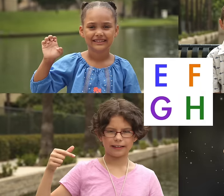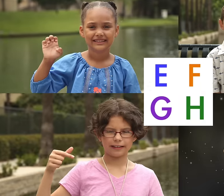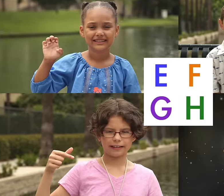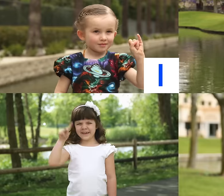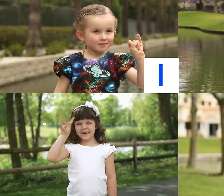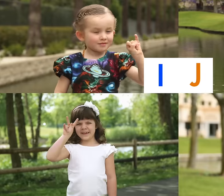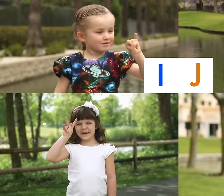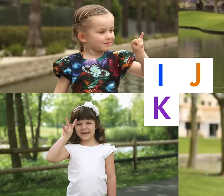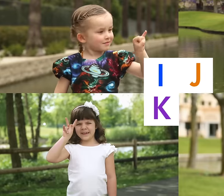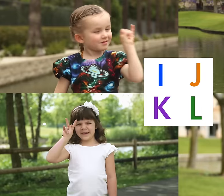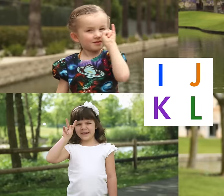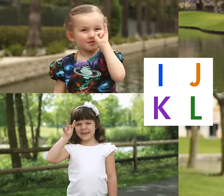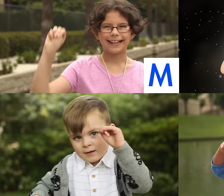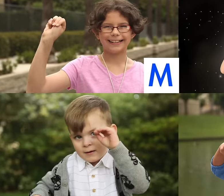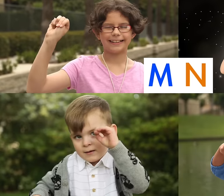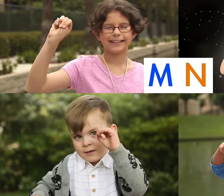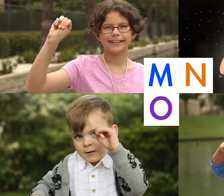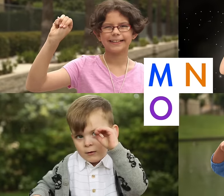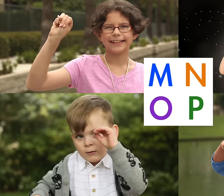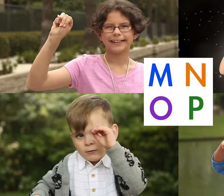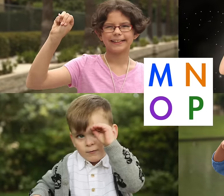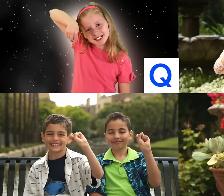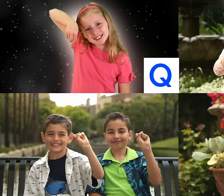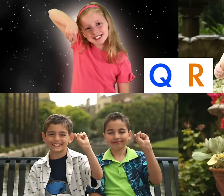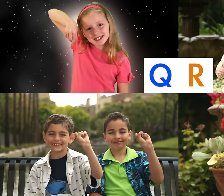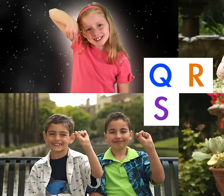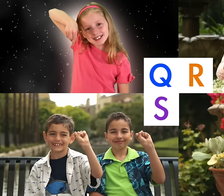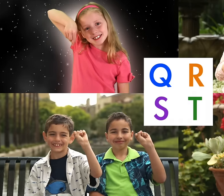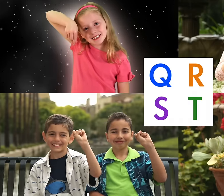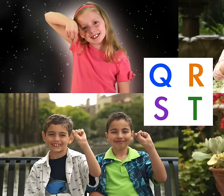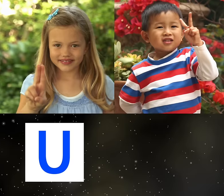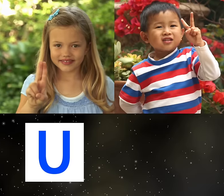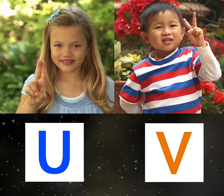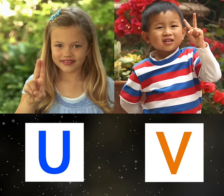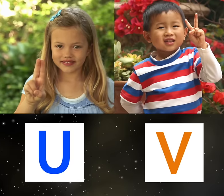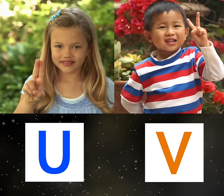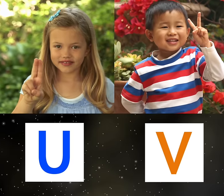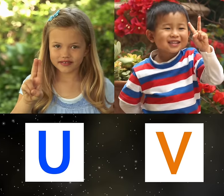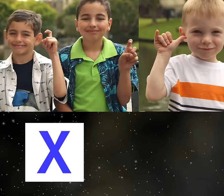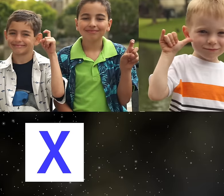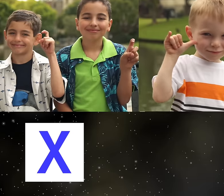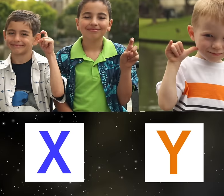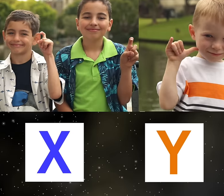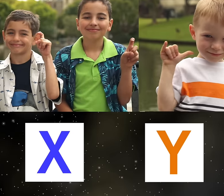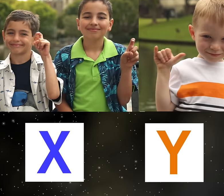H, I, J, K, L, M, N, O, P, Q, R, S, T, U, V, W, X, Y, Z,